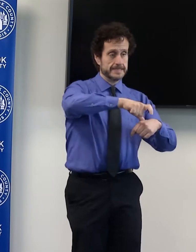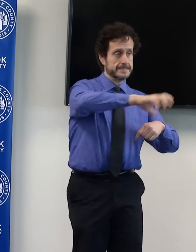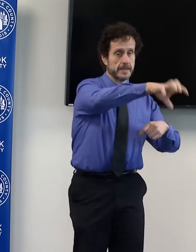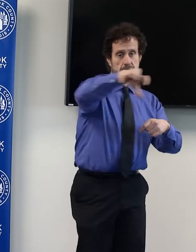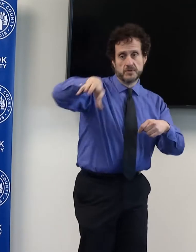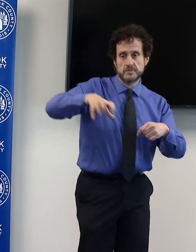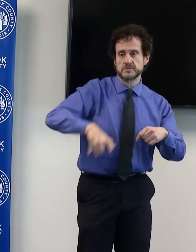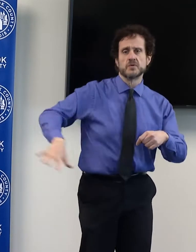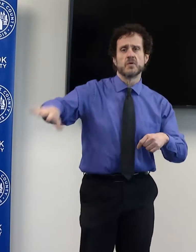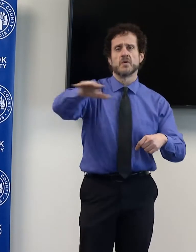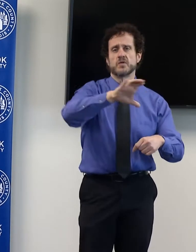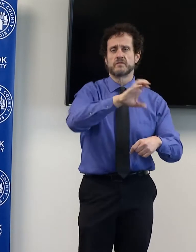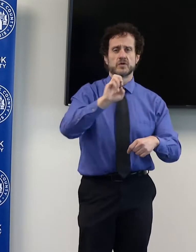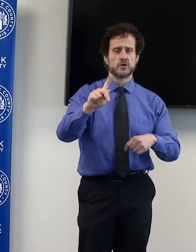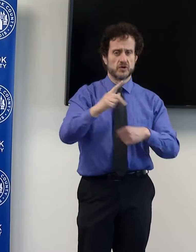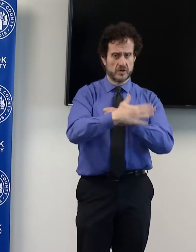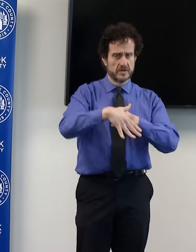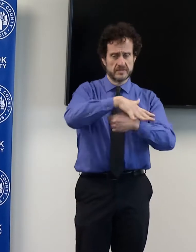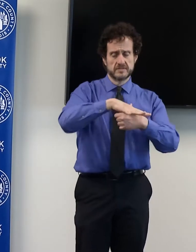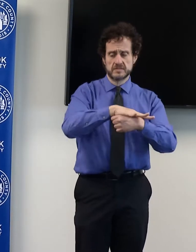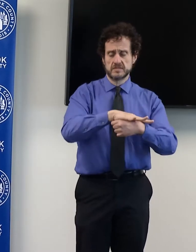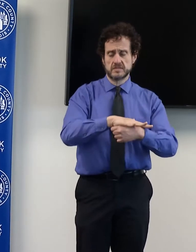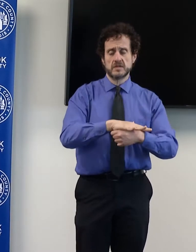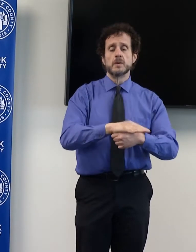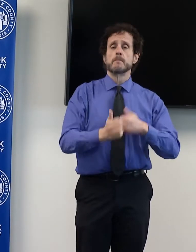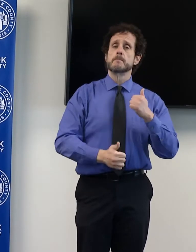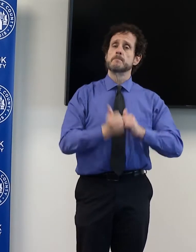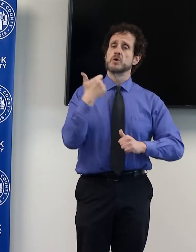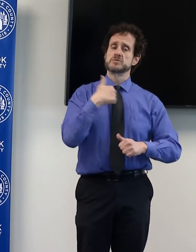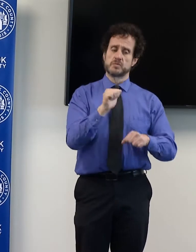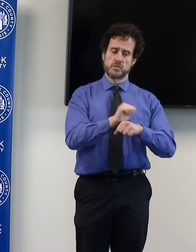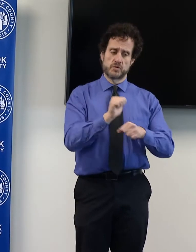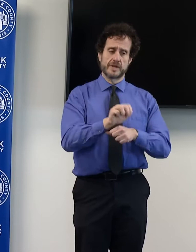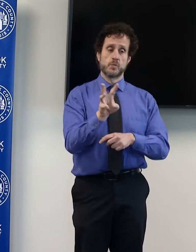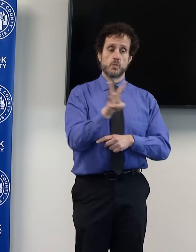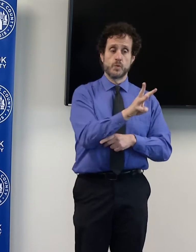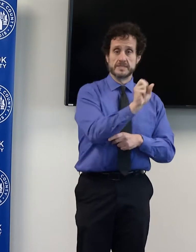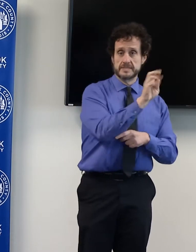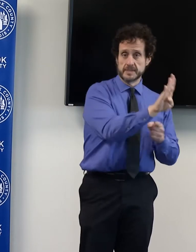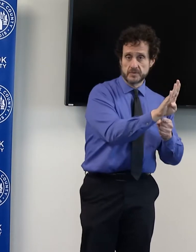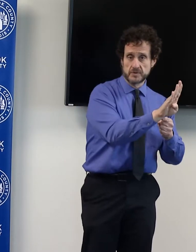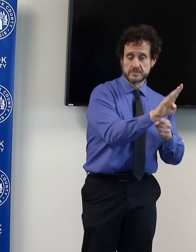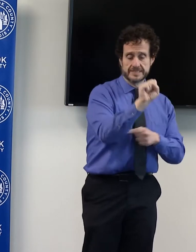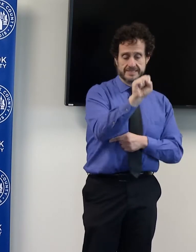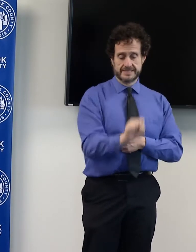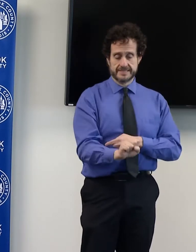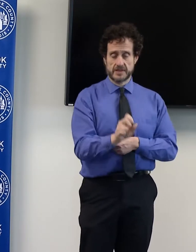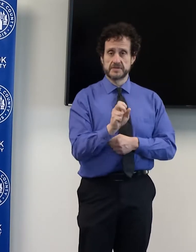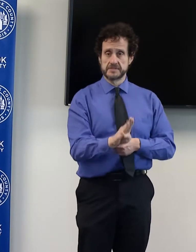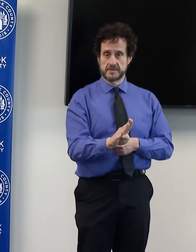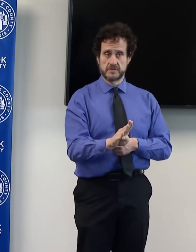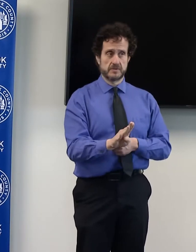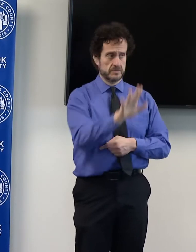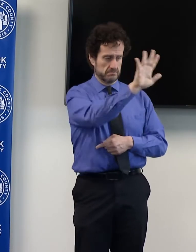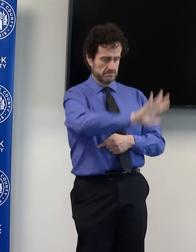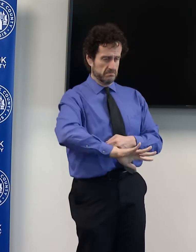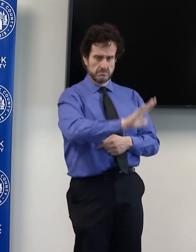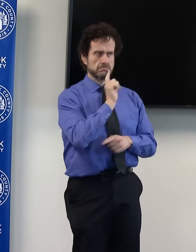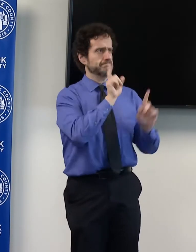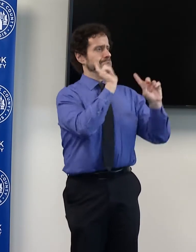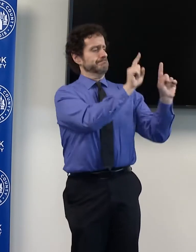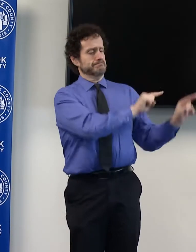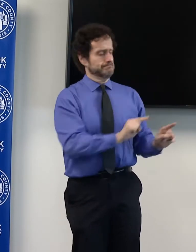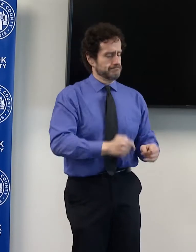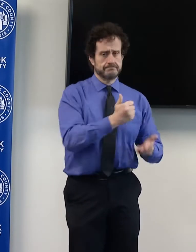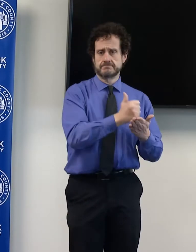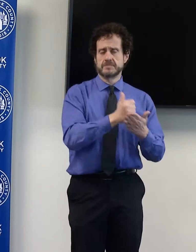Cook County. Primarily, we were active in the west suburbs and the south suburbs. And it was just very difficult.